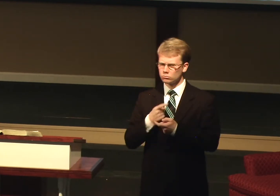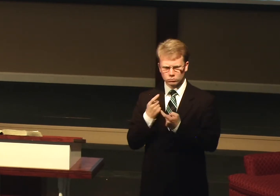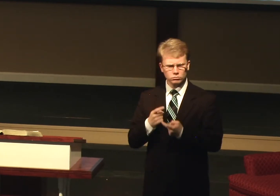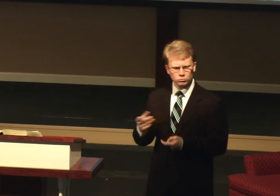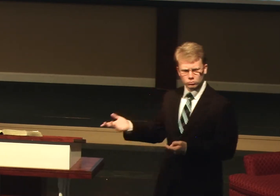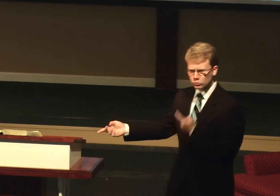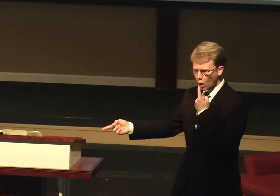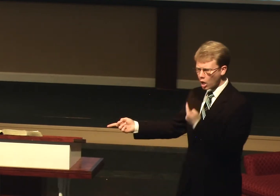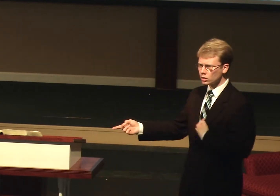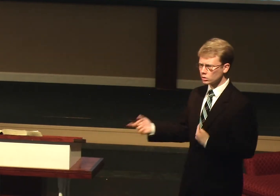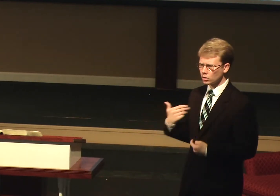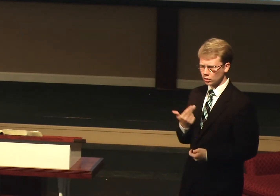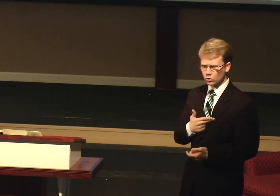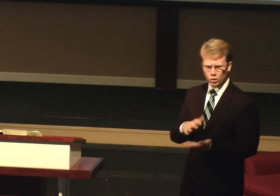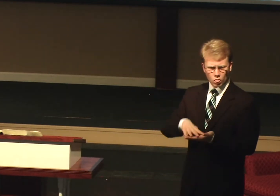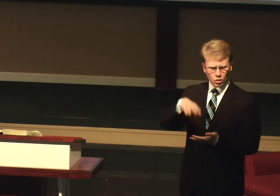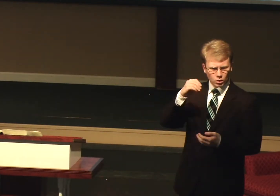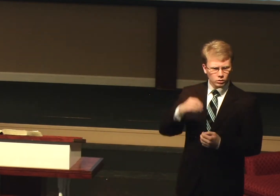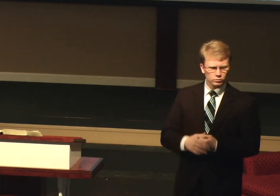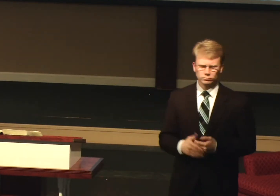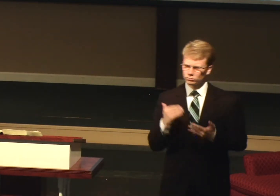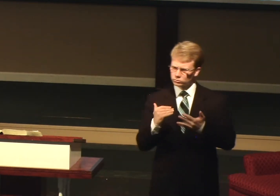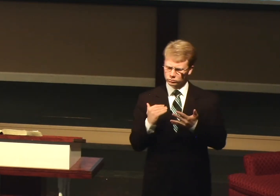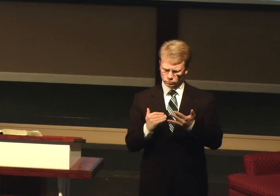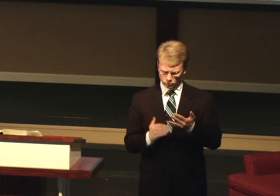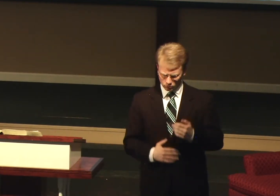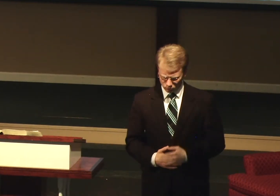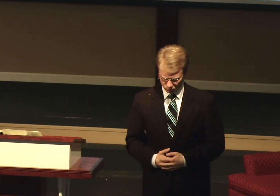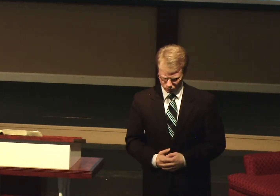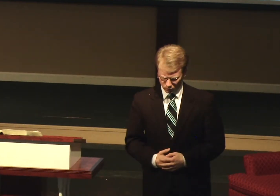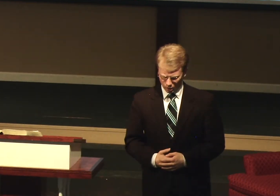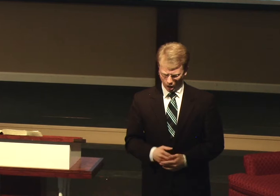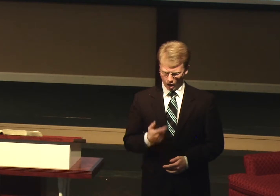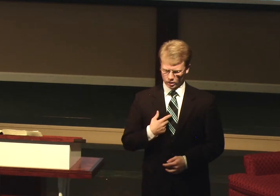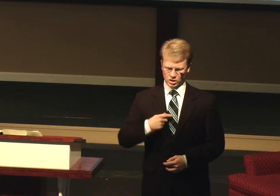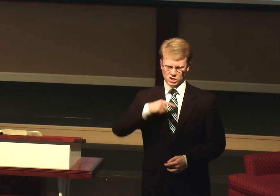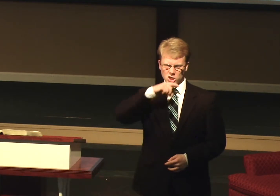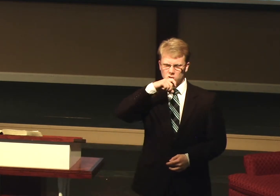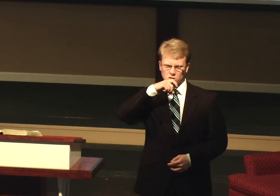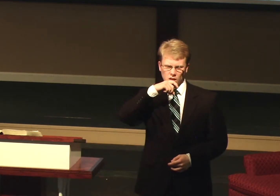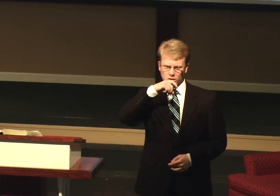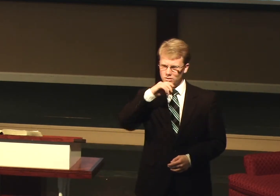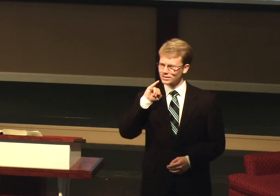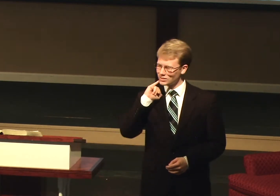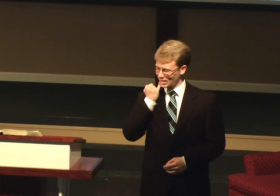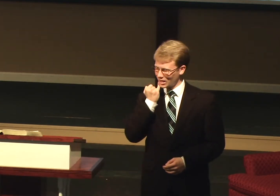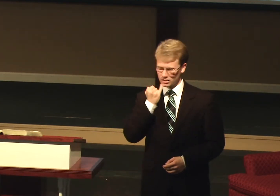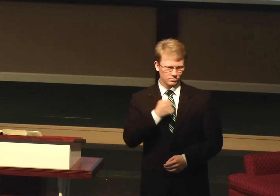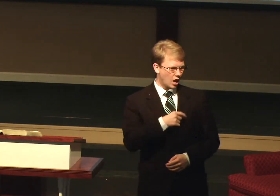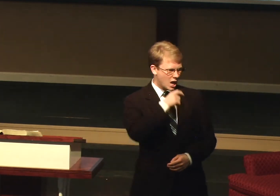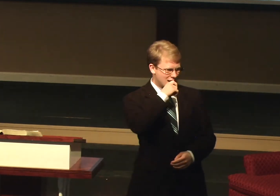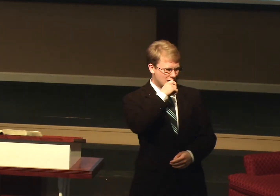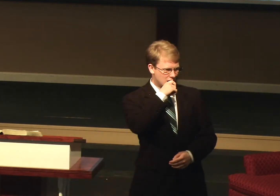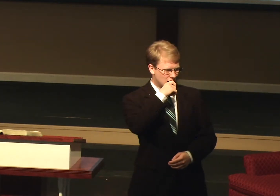name of sins. It tells us exactly what they are in the scripture. You can go down the list.